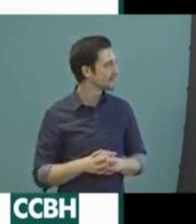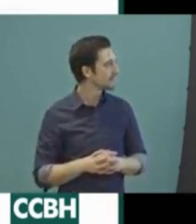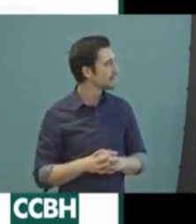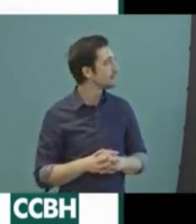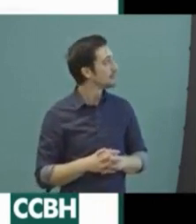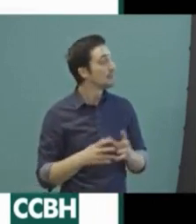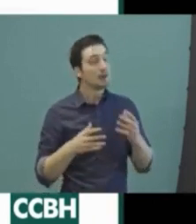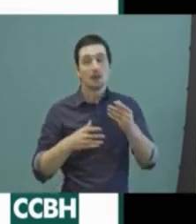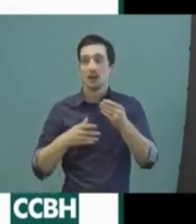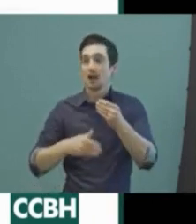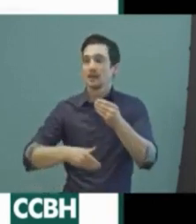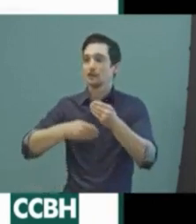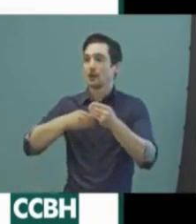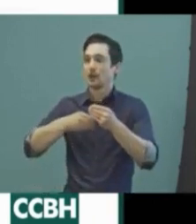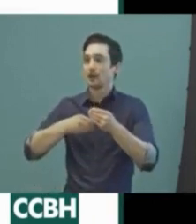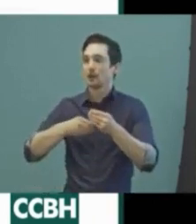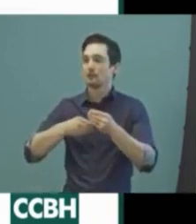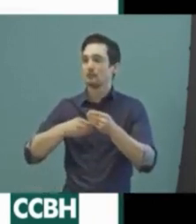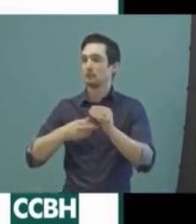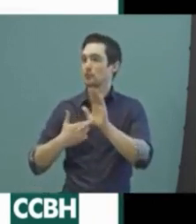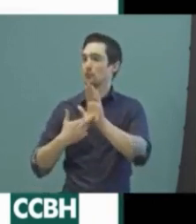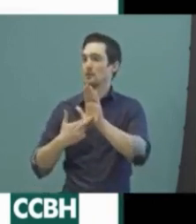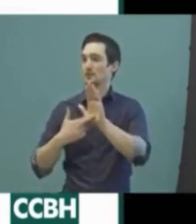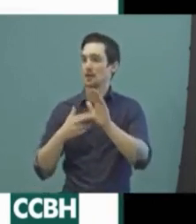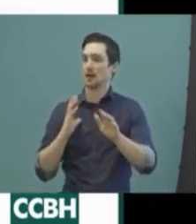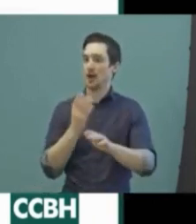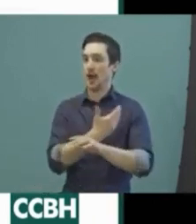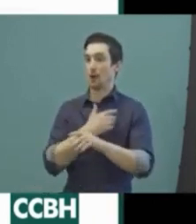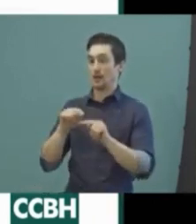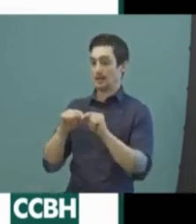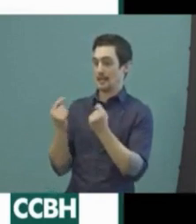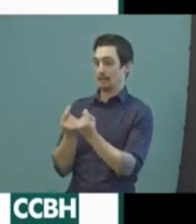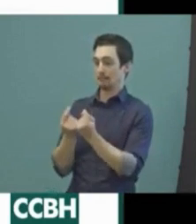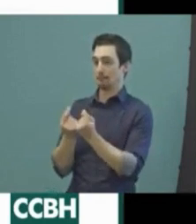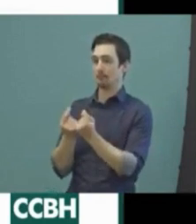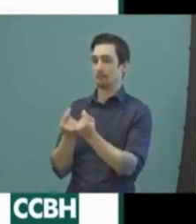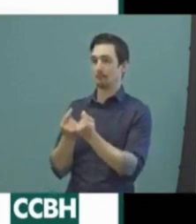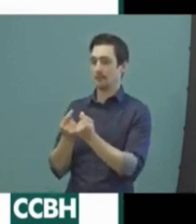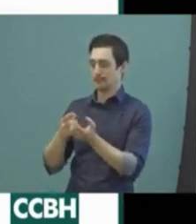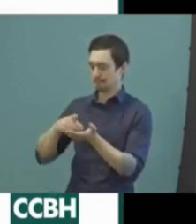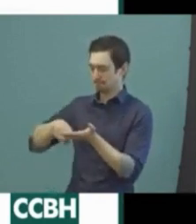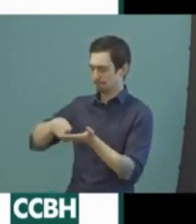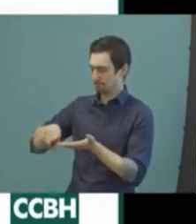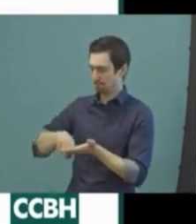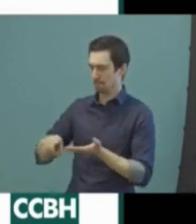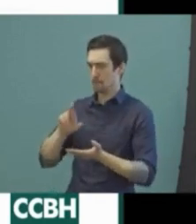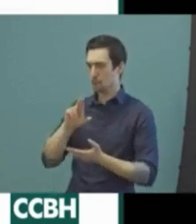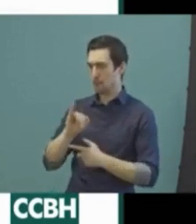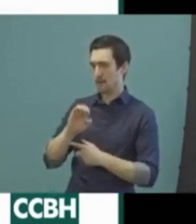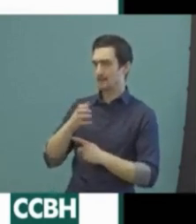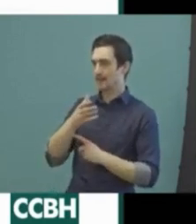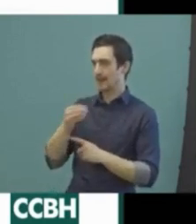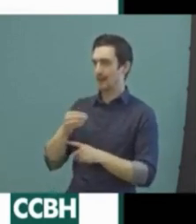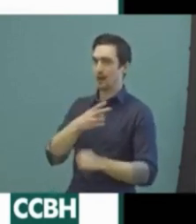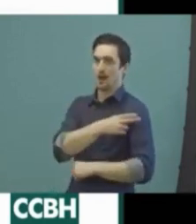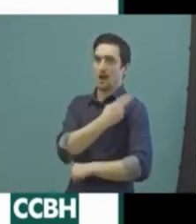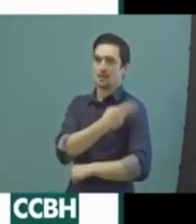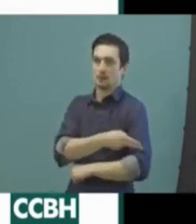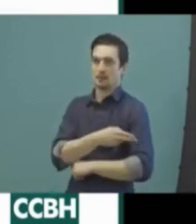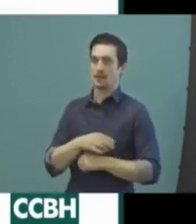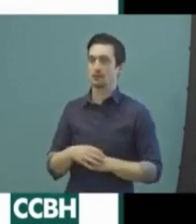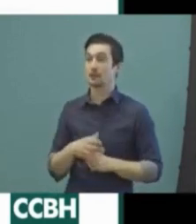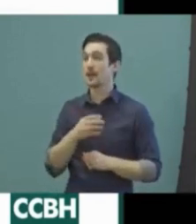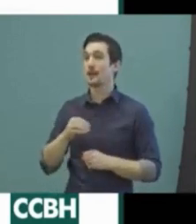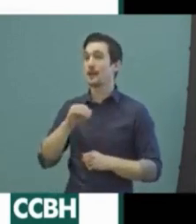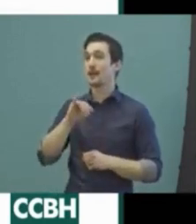Additionally, I wanted to represent what our team has worked on with regard to race and ethnicity for hospitalizations and